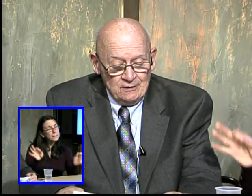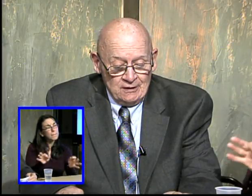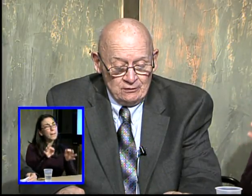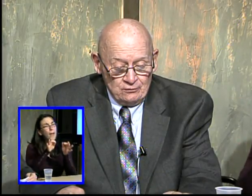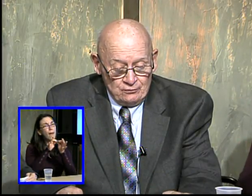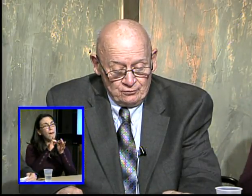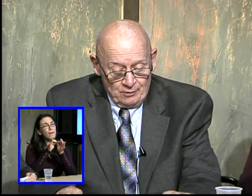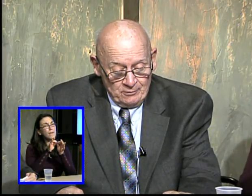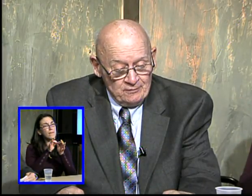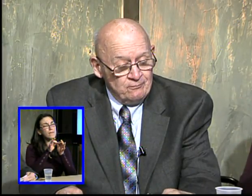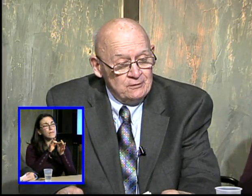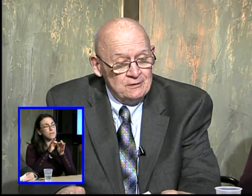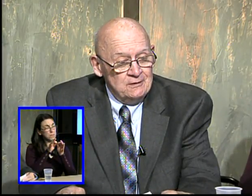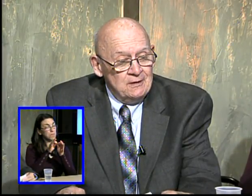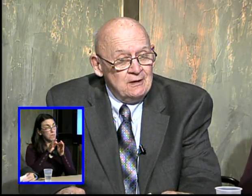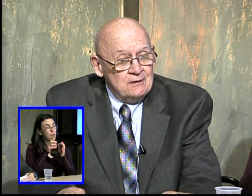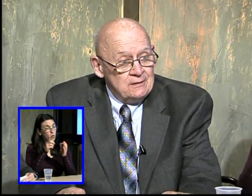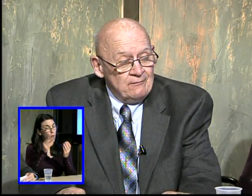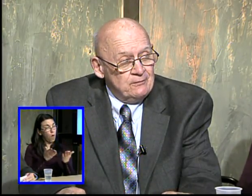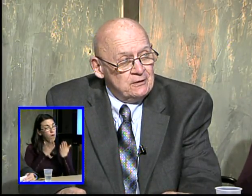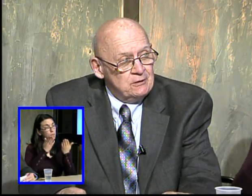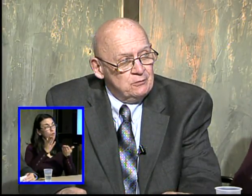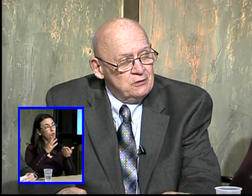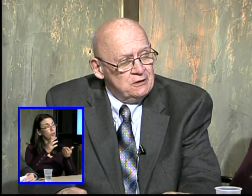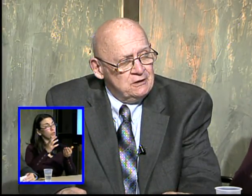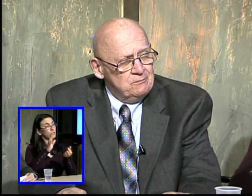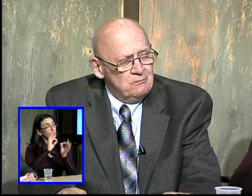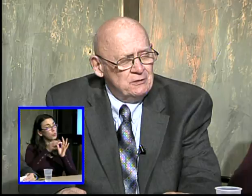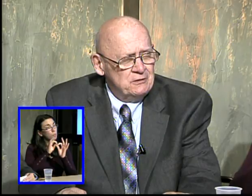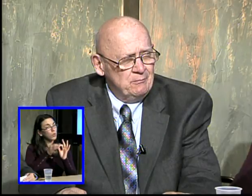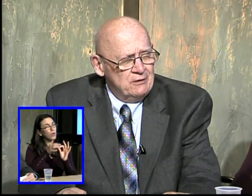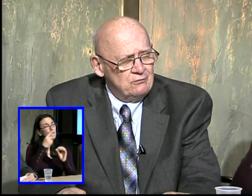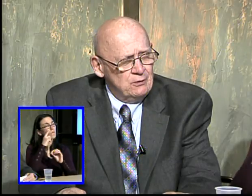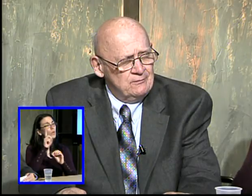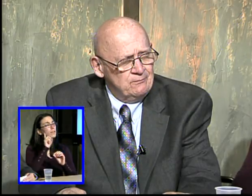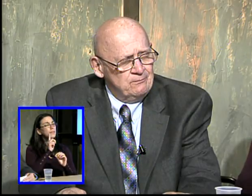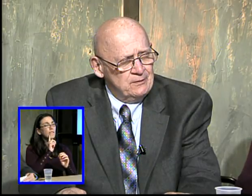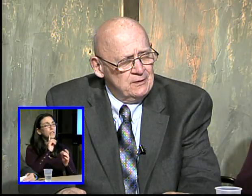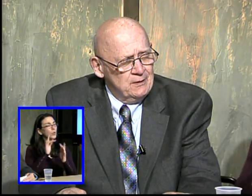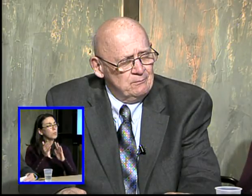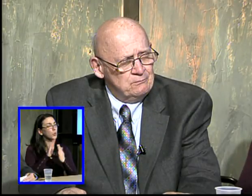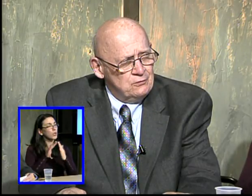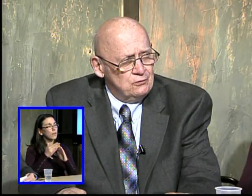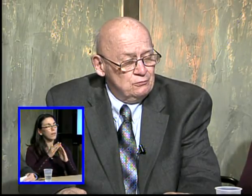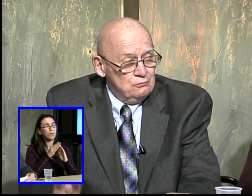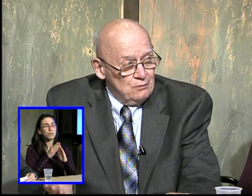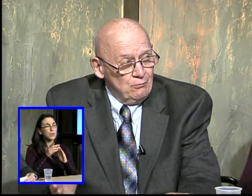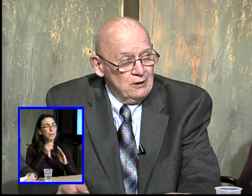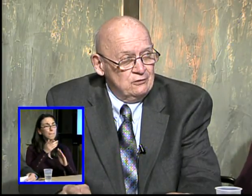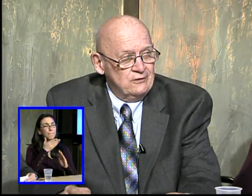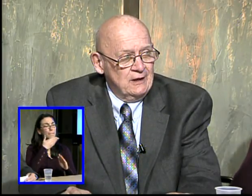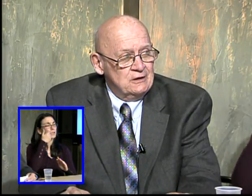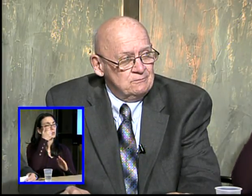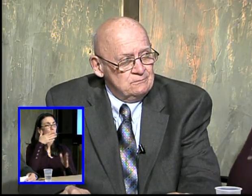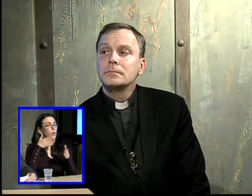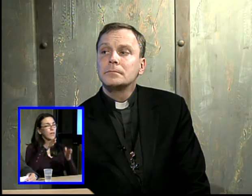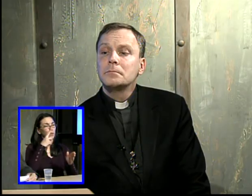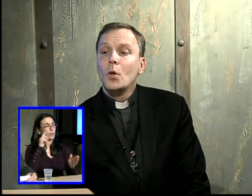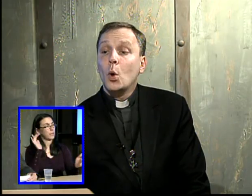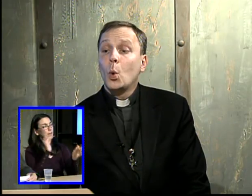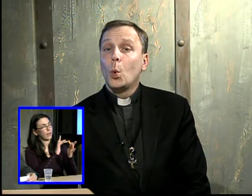have it interpreted for the deaf in the community, what's the best way for them to arrange